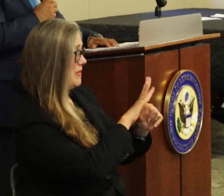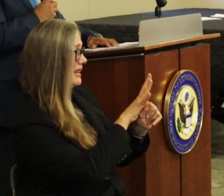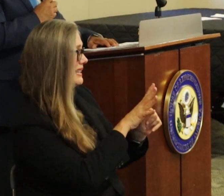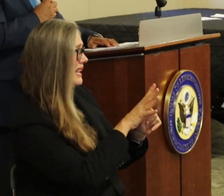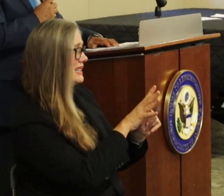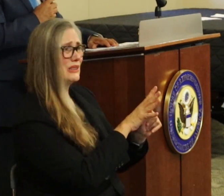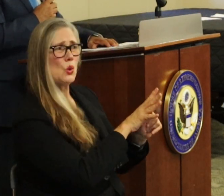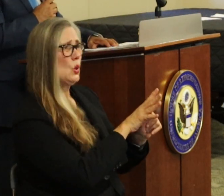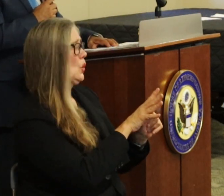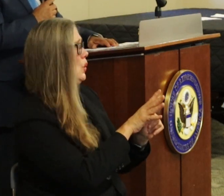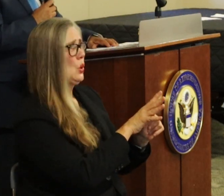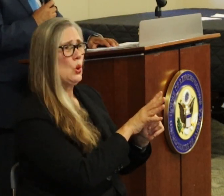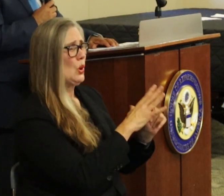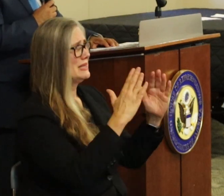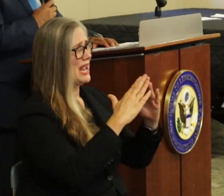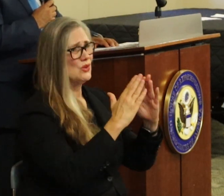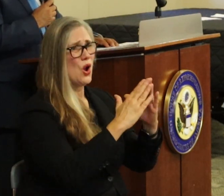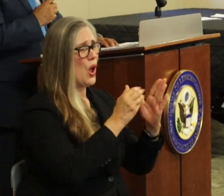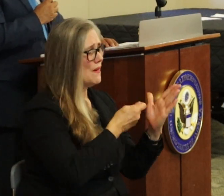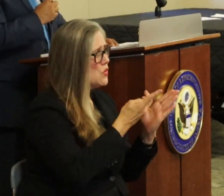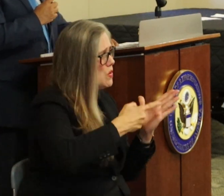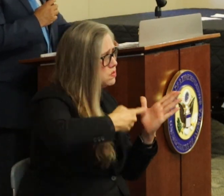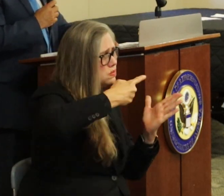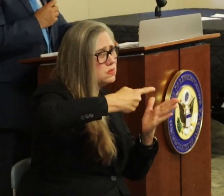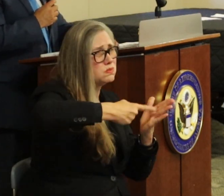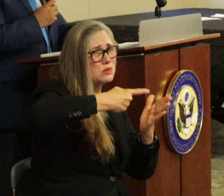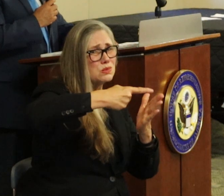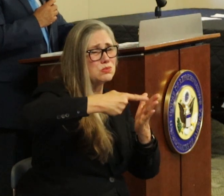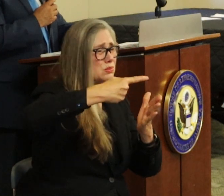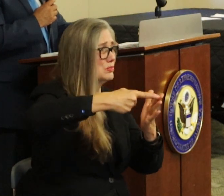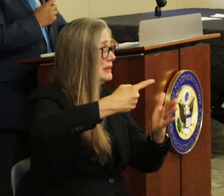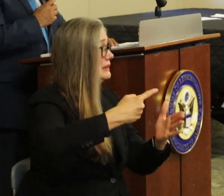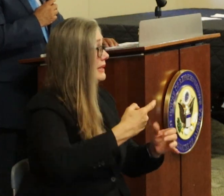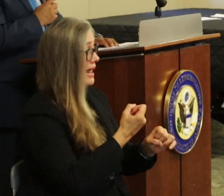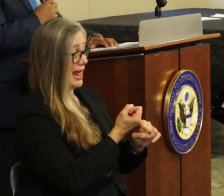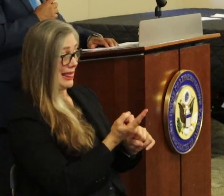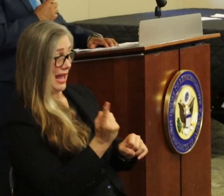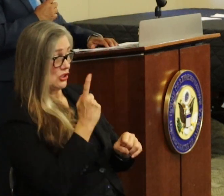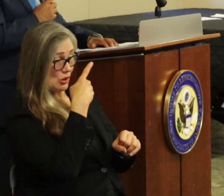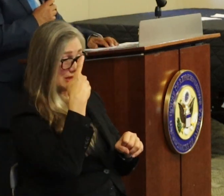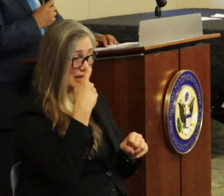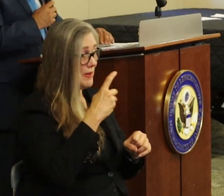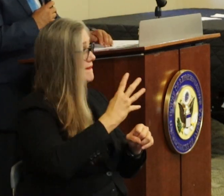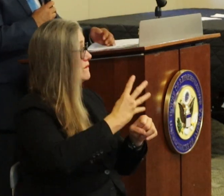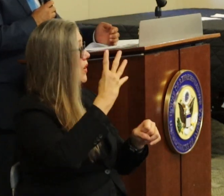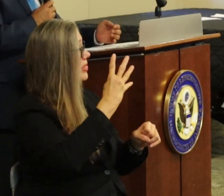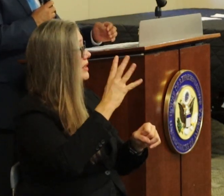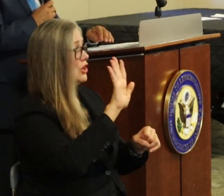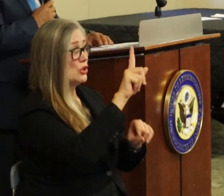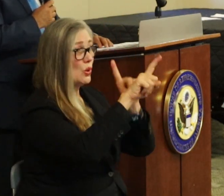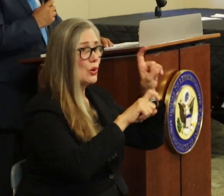very limited town halls. This is my fourth since last summer. Looking forward to your questions.